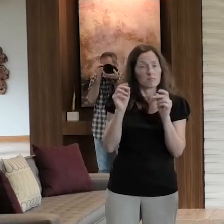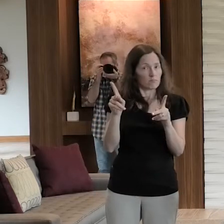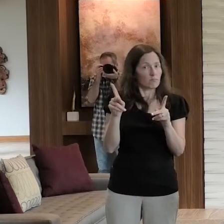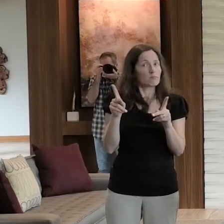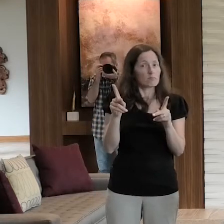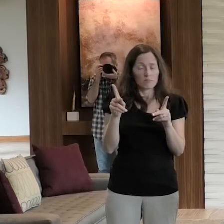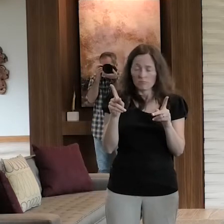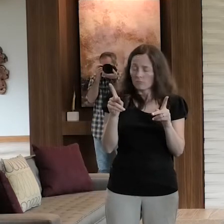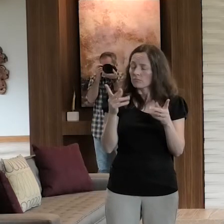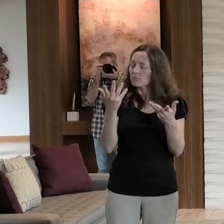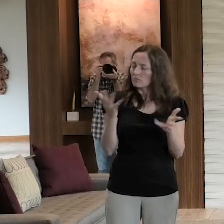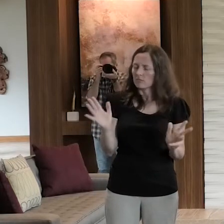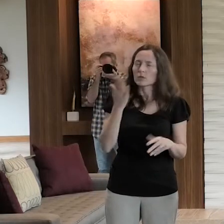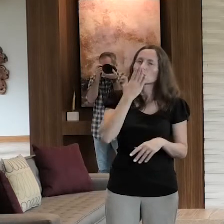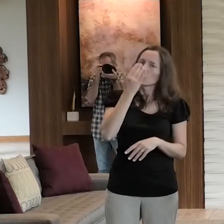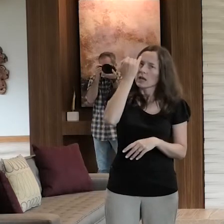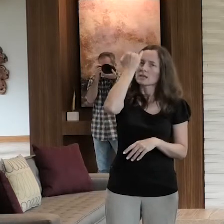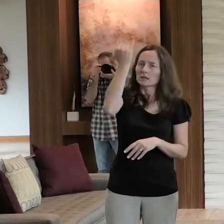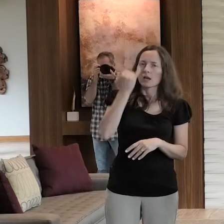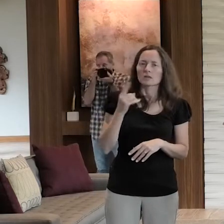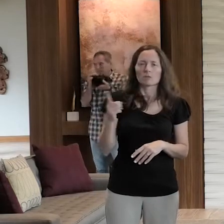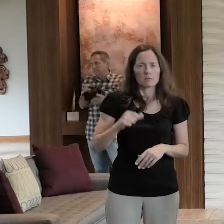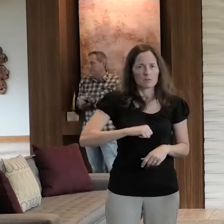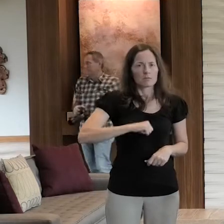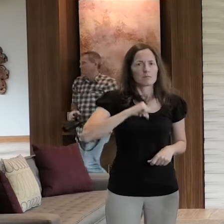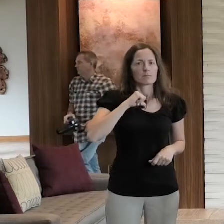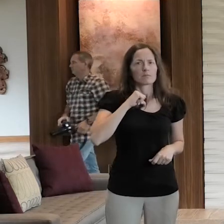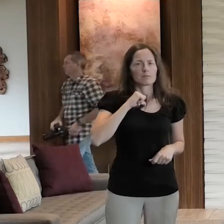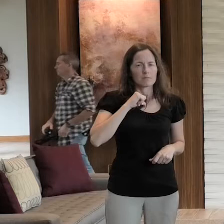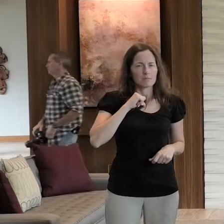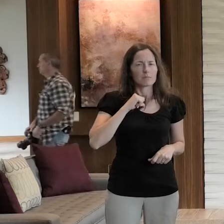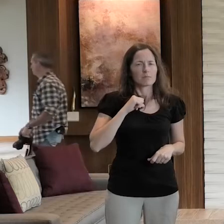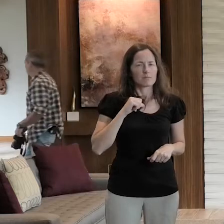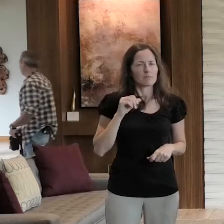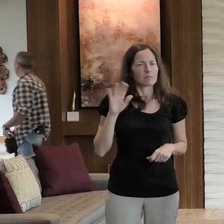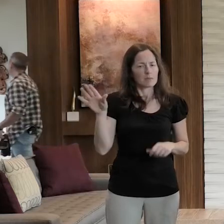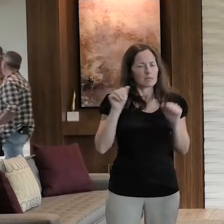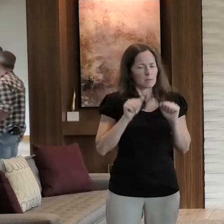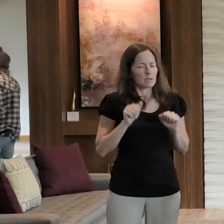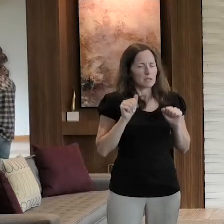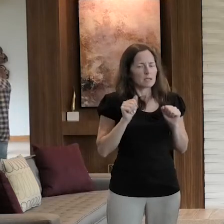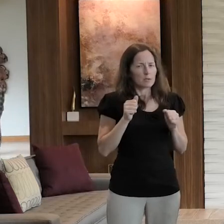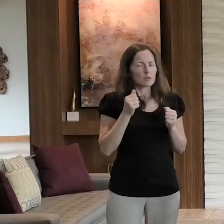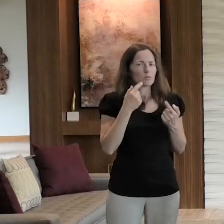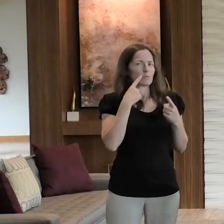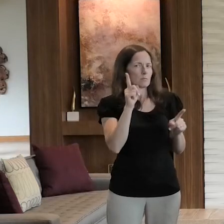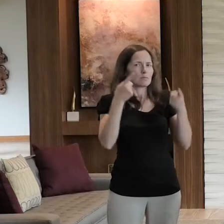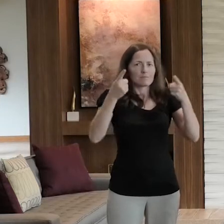good idea. And so he was very proud of his ability to make that happen.